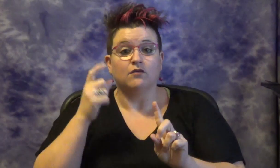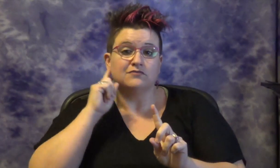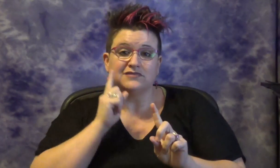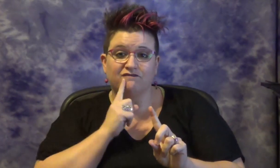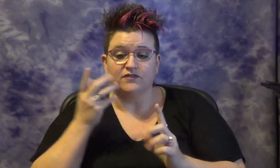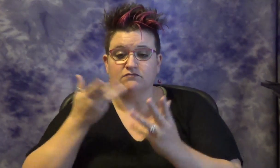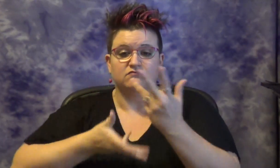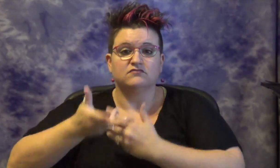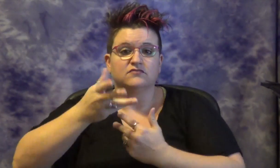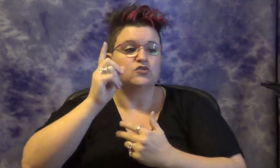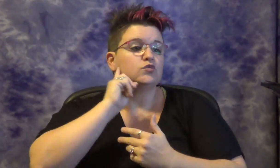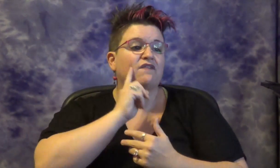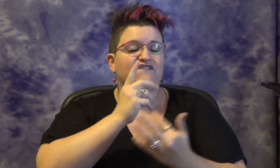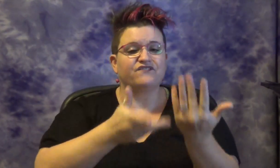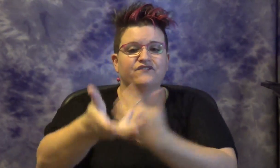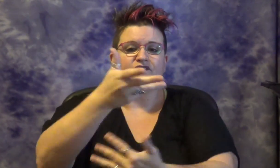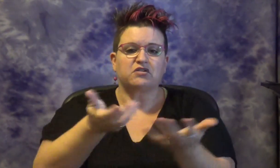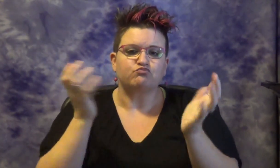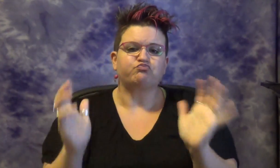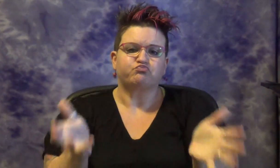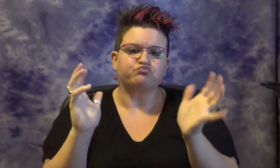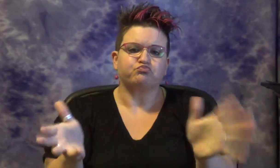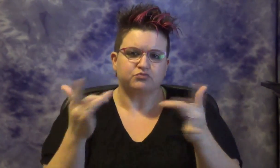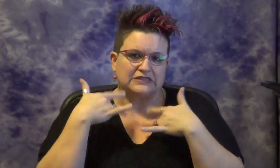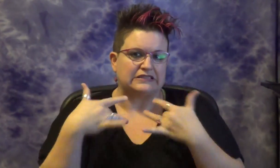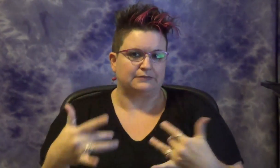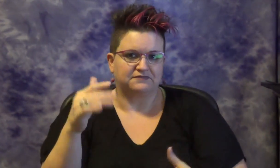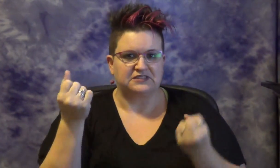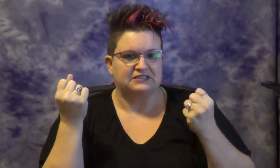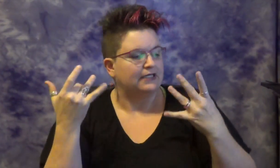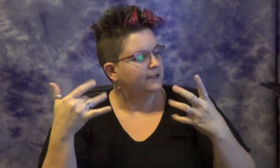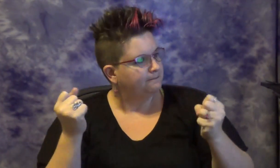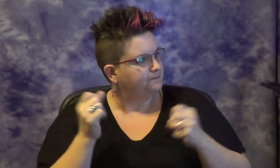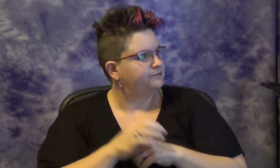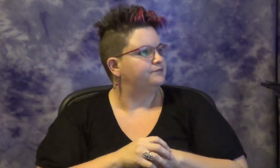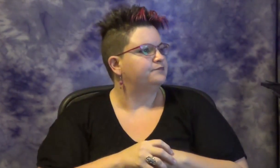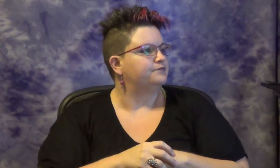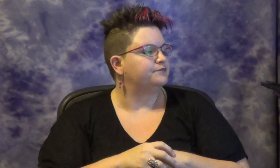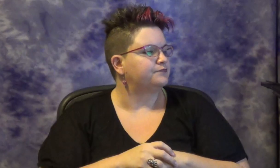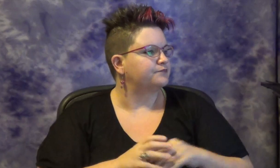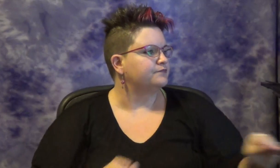ASL also is used in social settings.